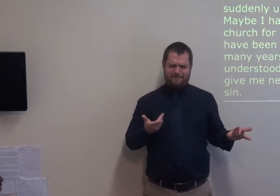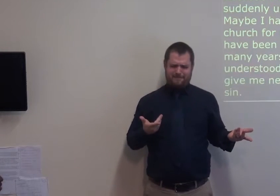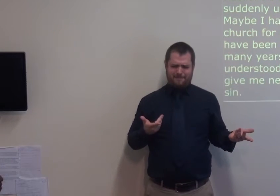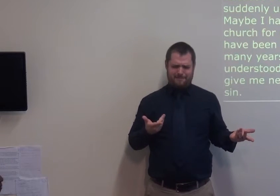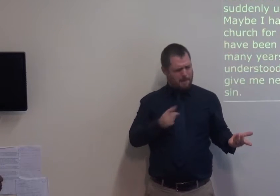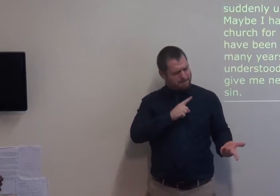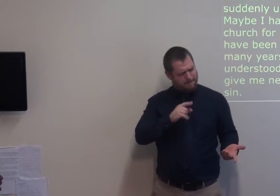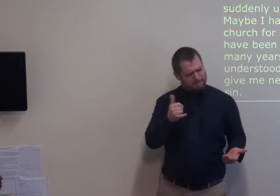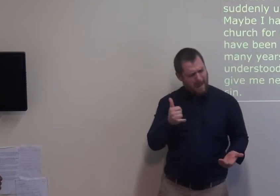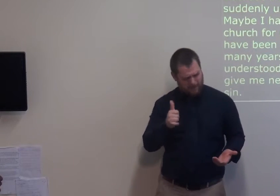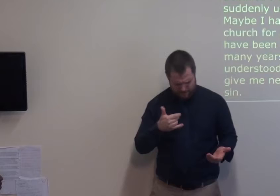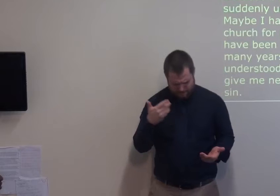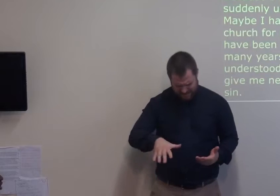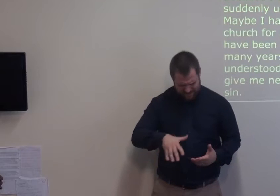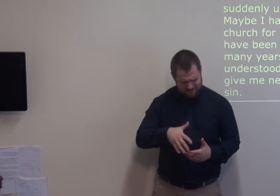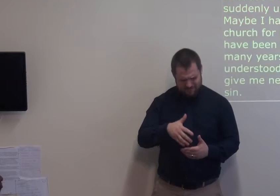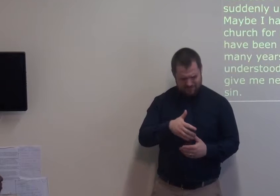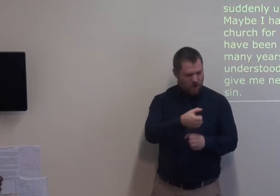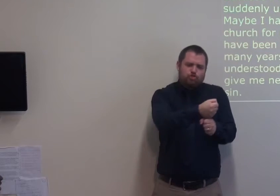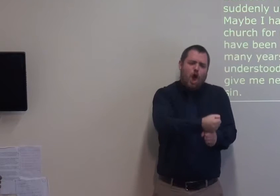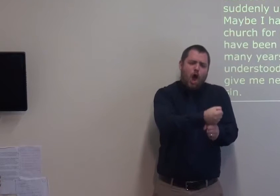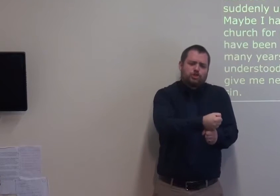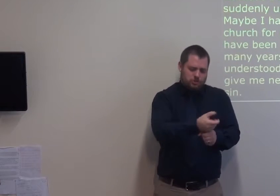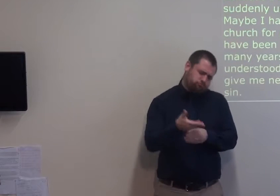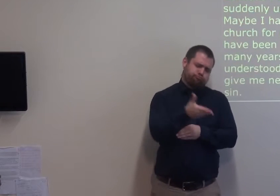Maybe I have been coming to church for many years.